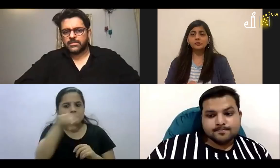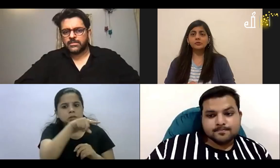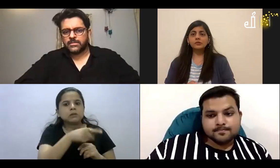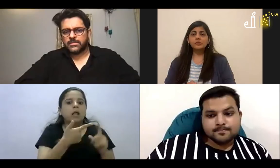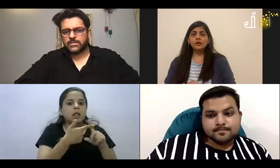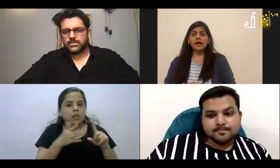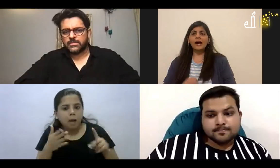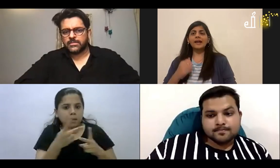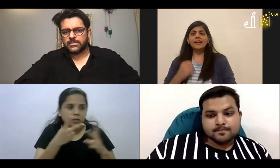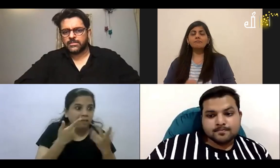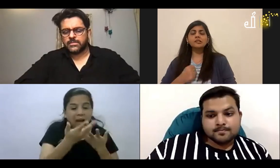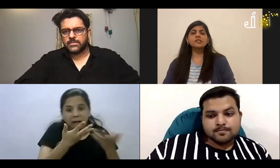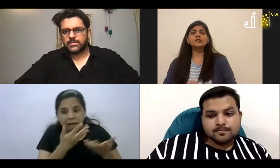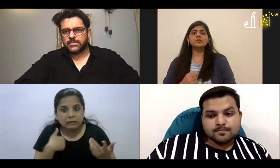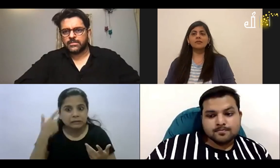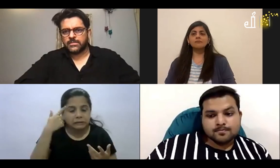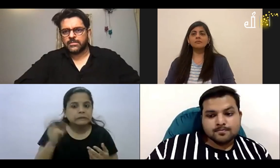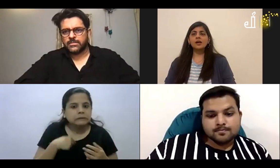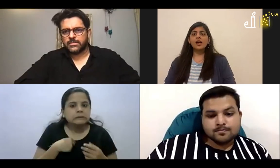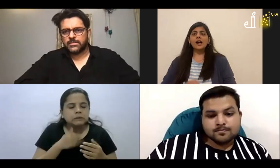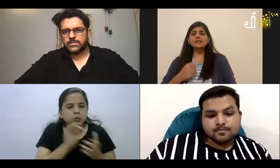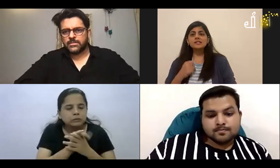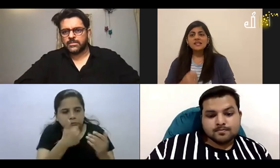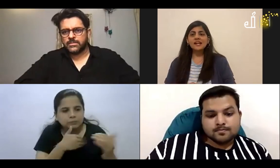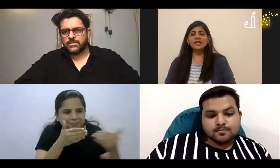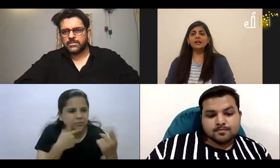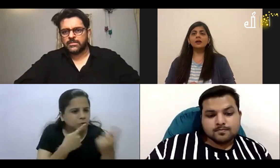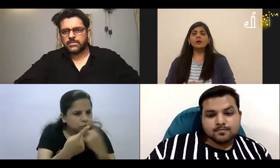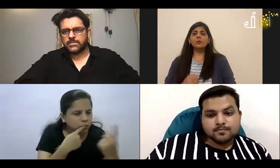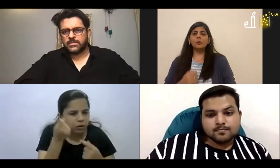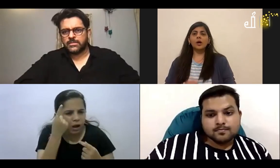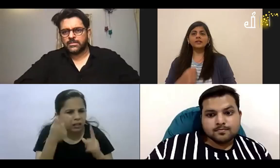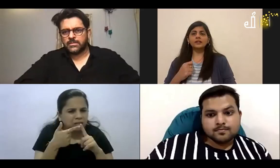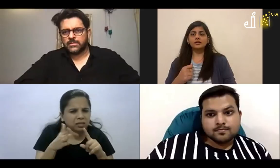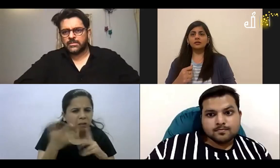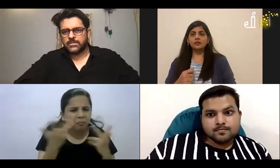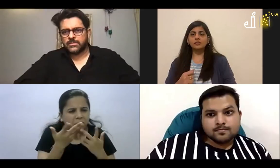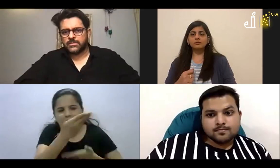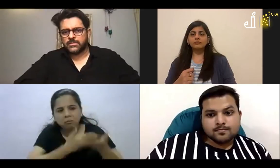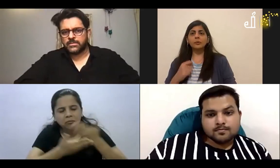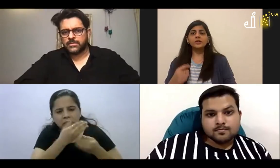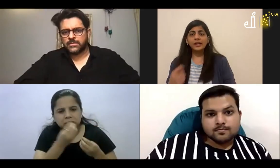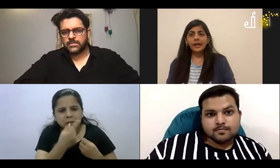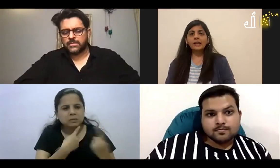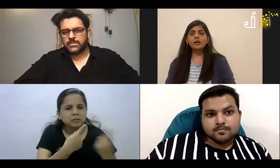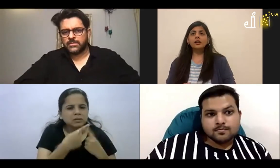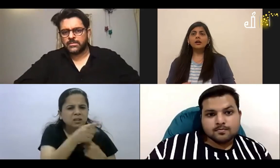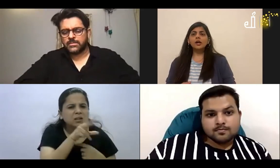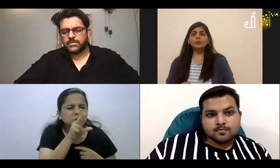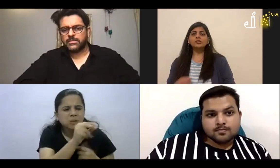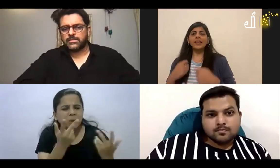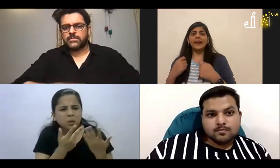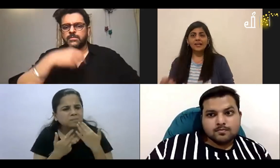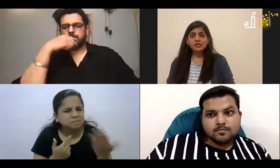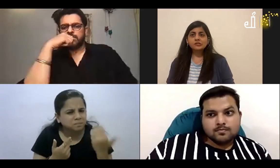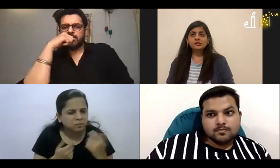language. I kept listening to them, understanding what they were saying. It